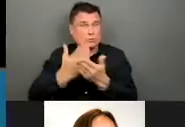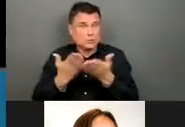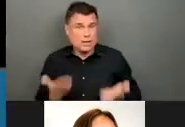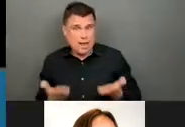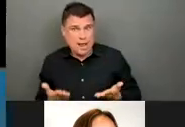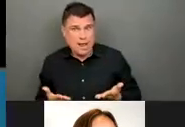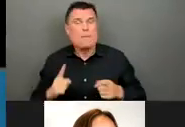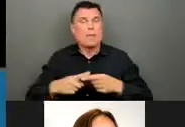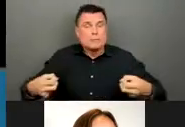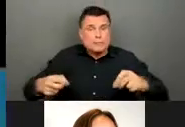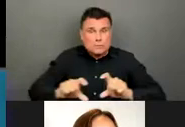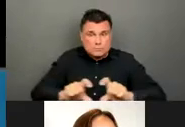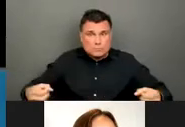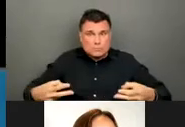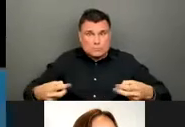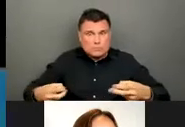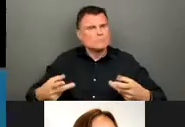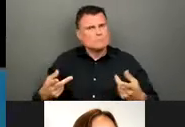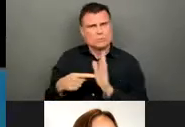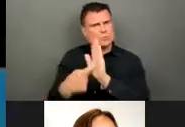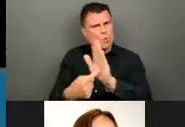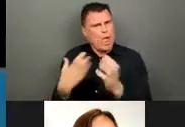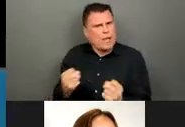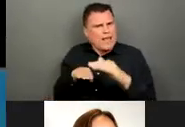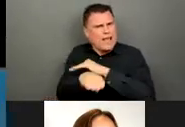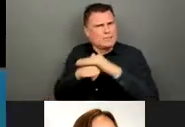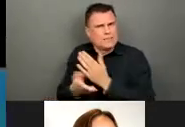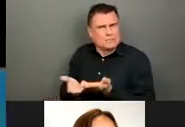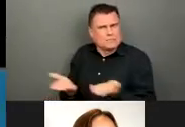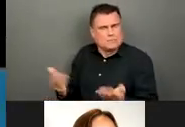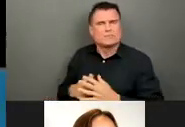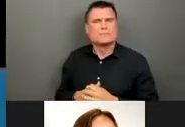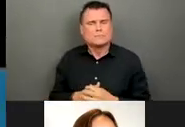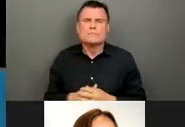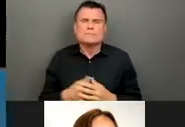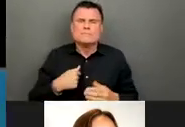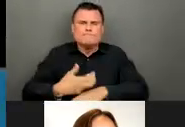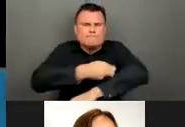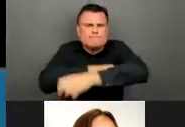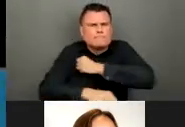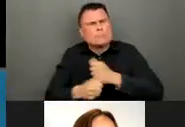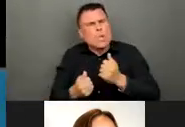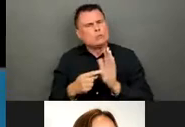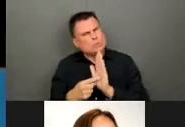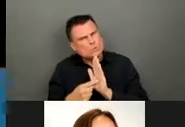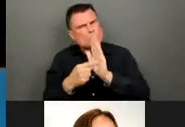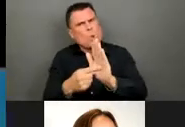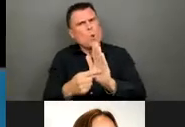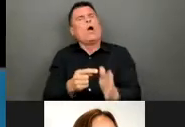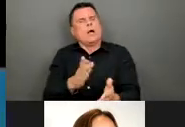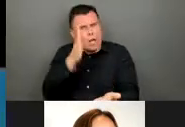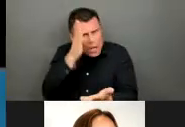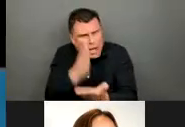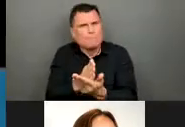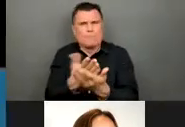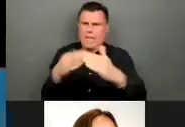captioning. In this way, we're doing our best to work the talk, understanding that while